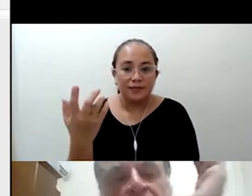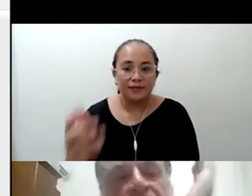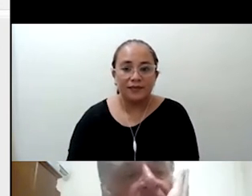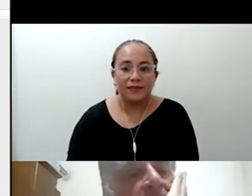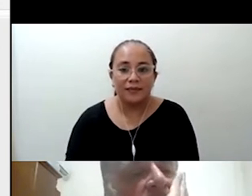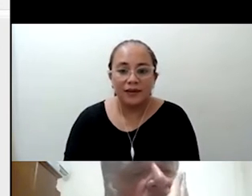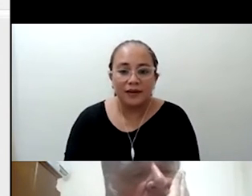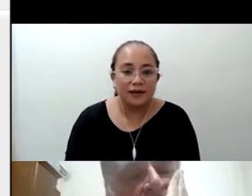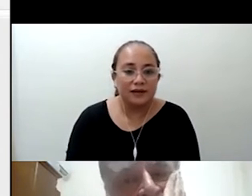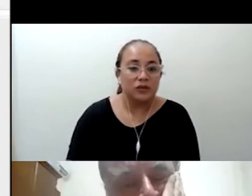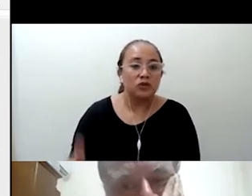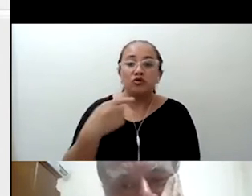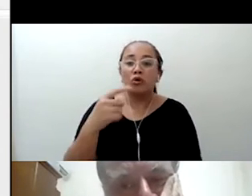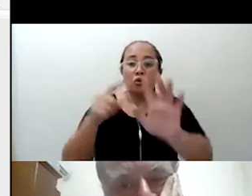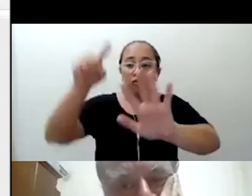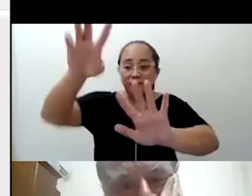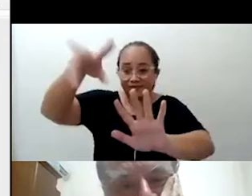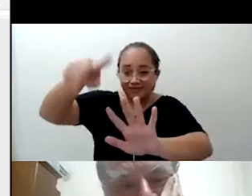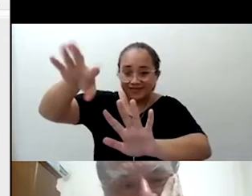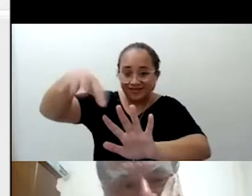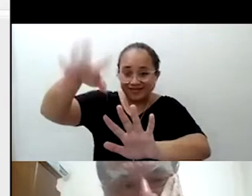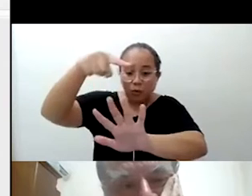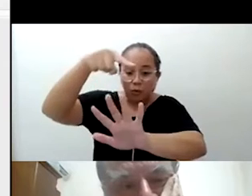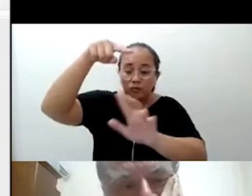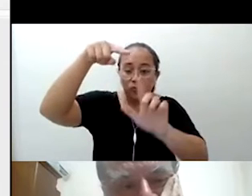So which sign goes first?